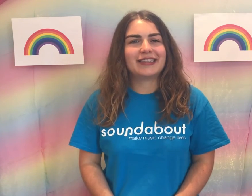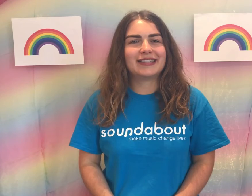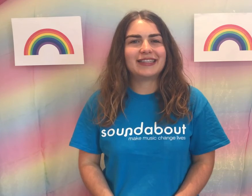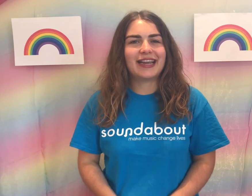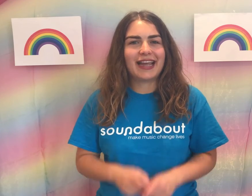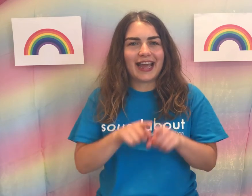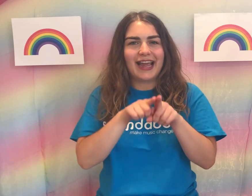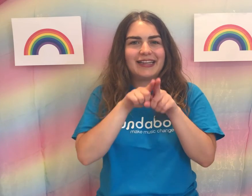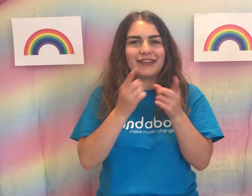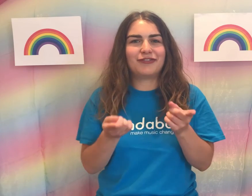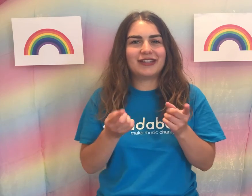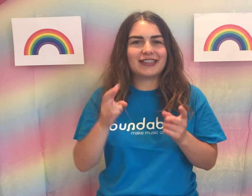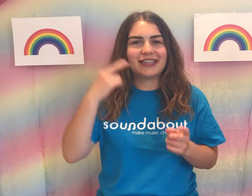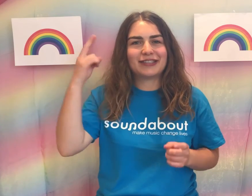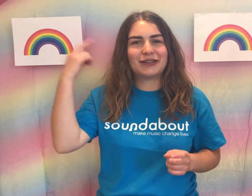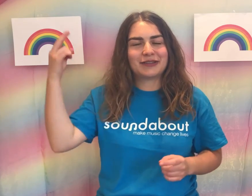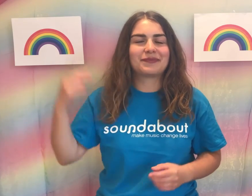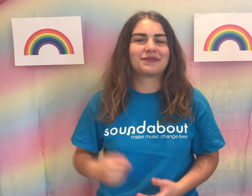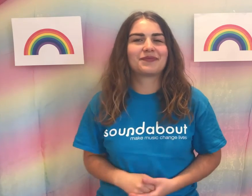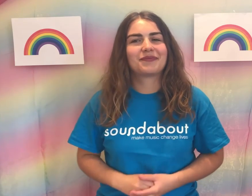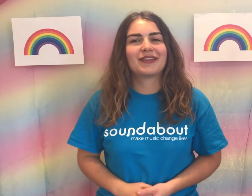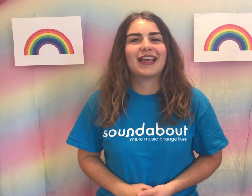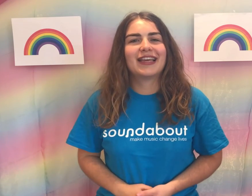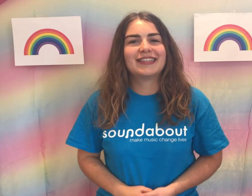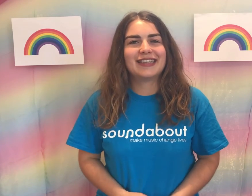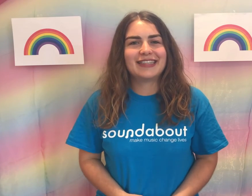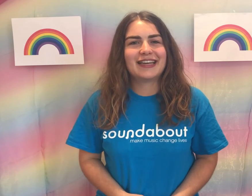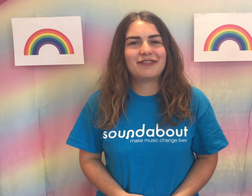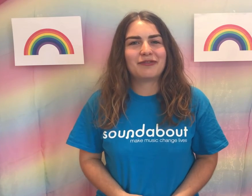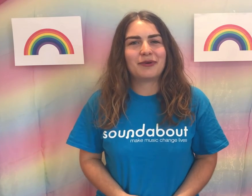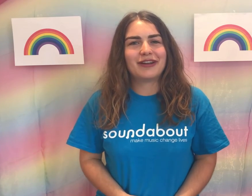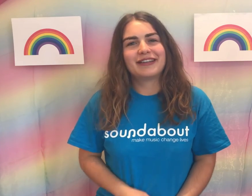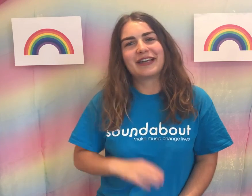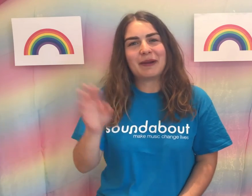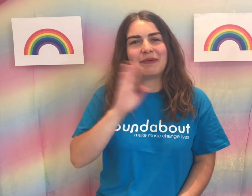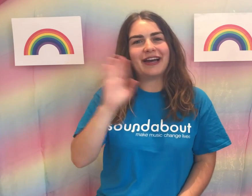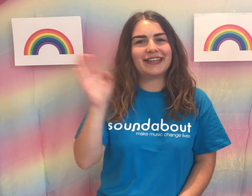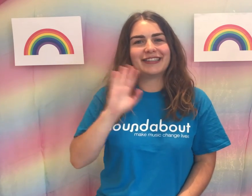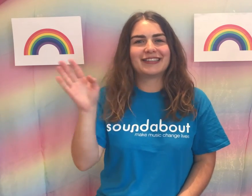to sing a different song. Stay safe, everyone. Goodbye.